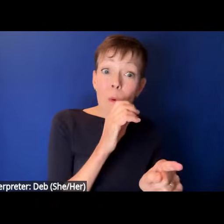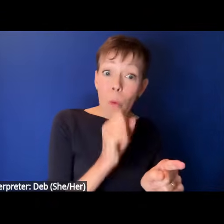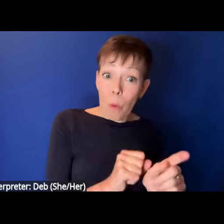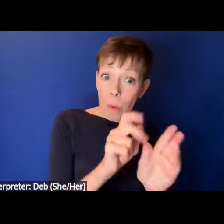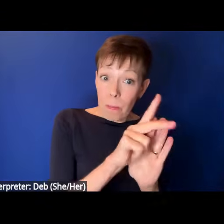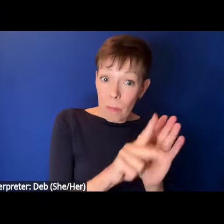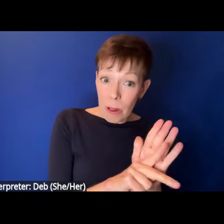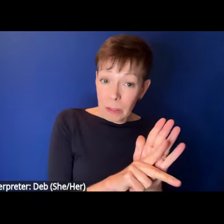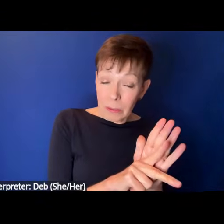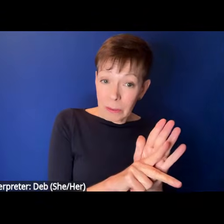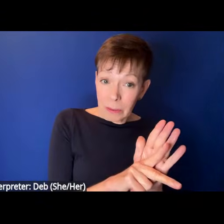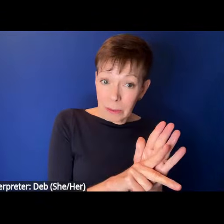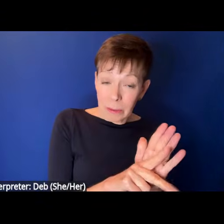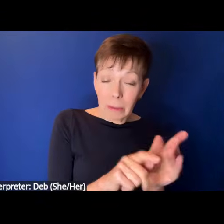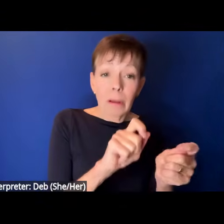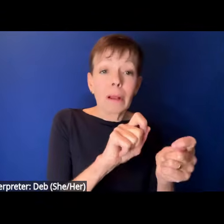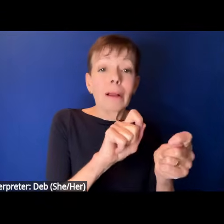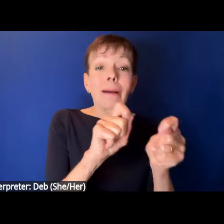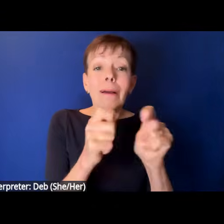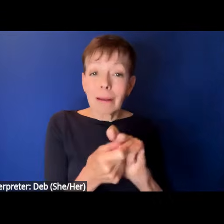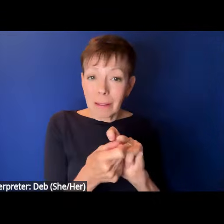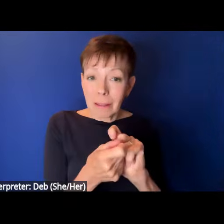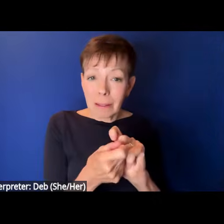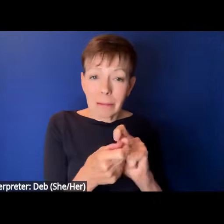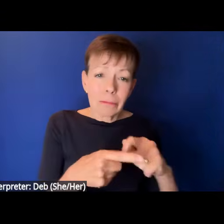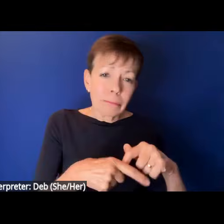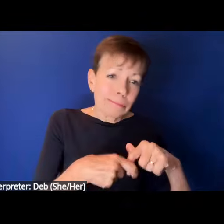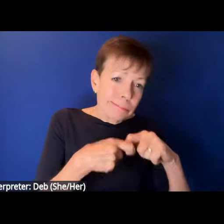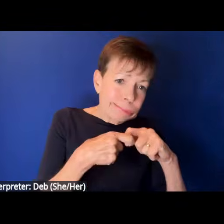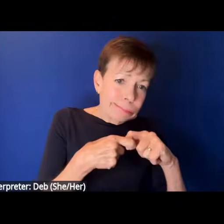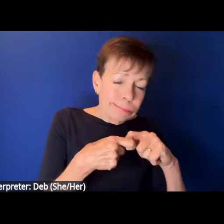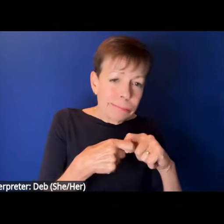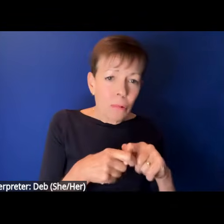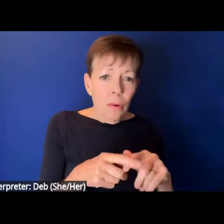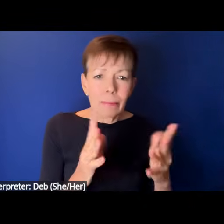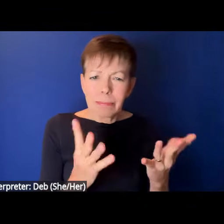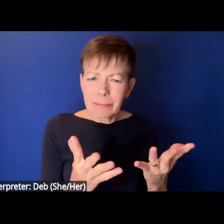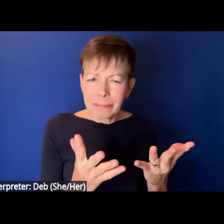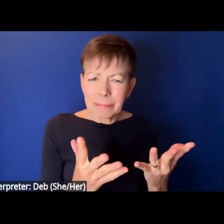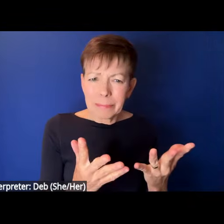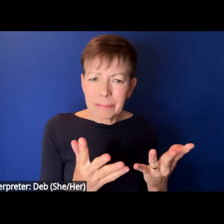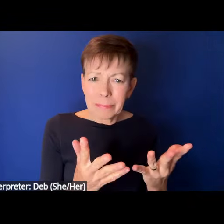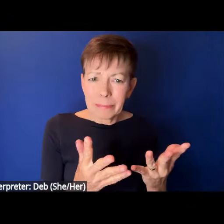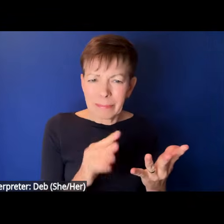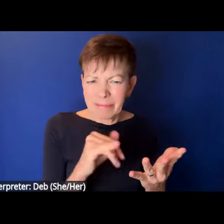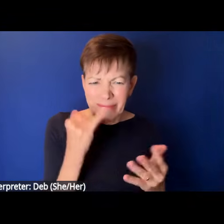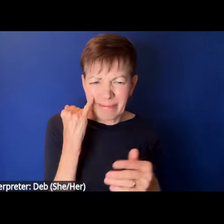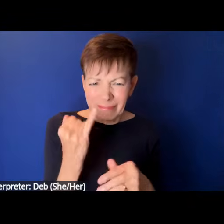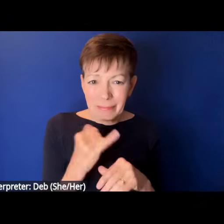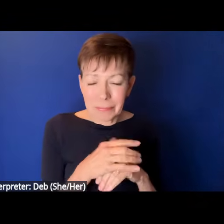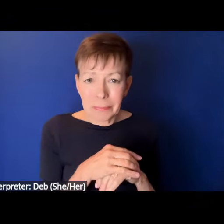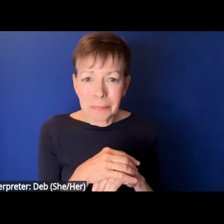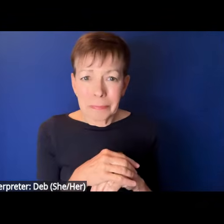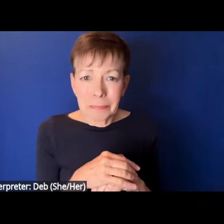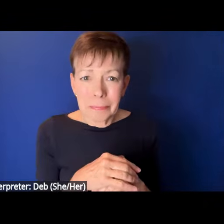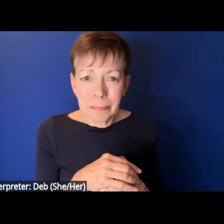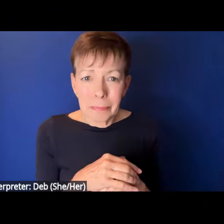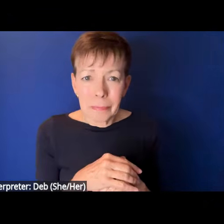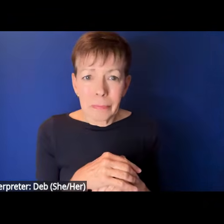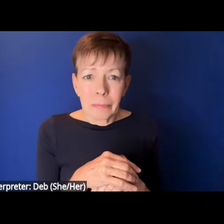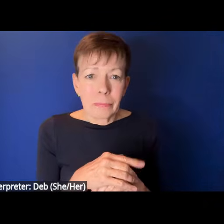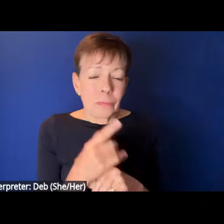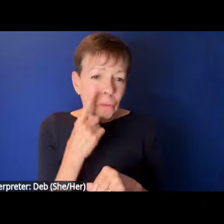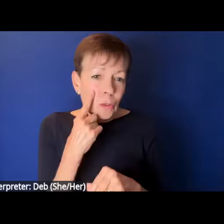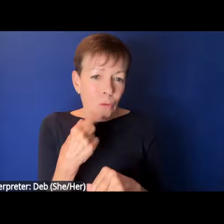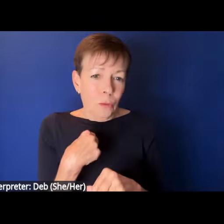been changed and suspended or abandoned, that kind of thing. So yeah, I think for myself, I